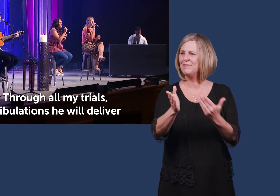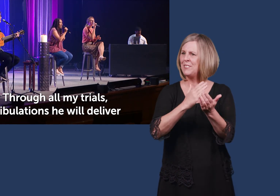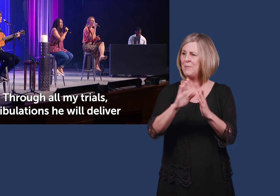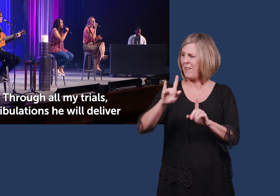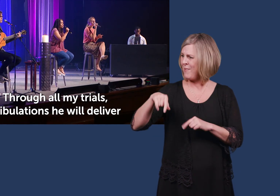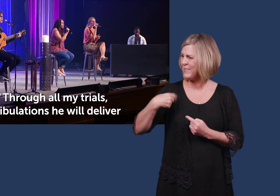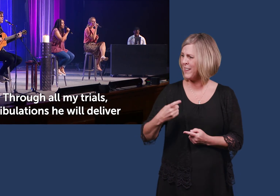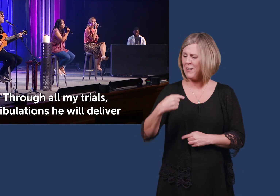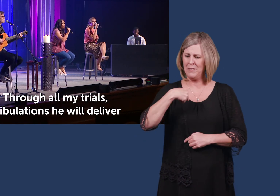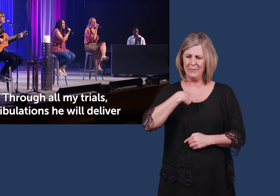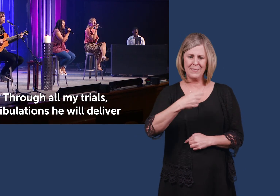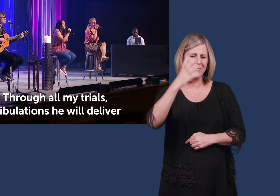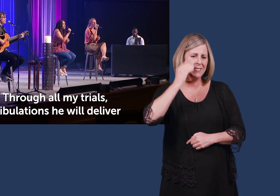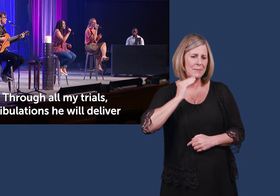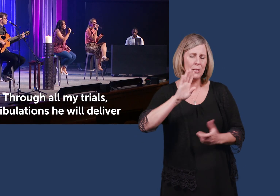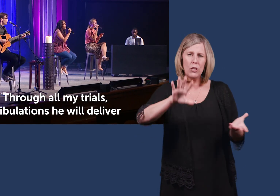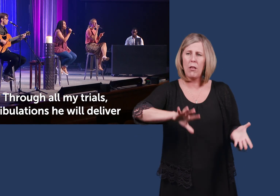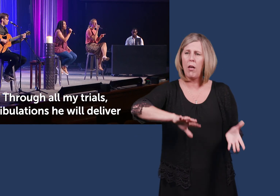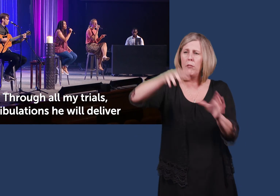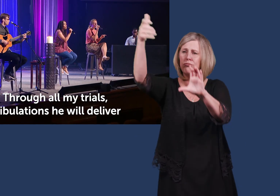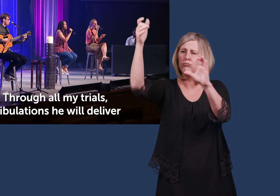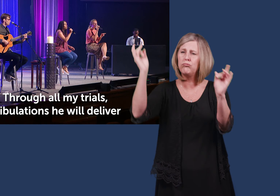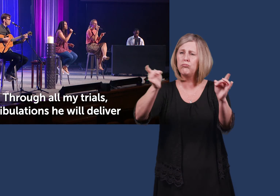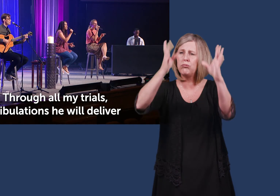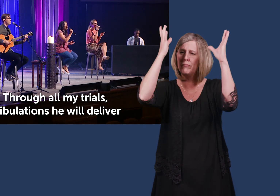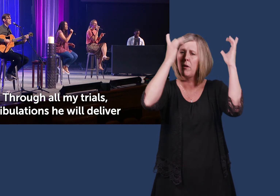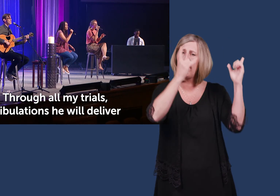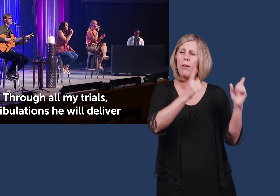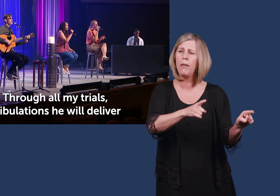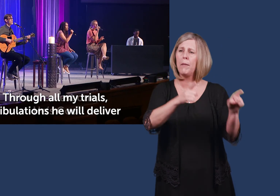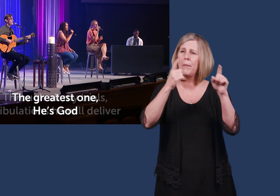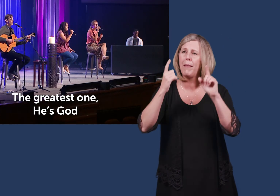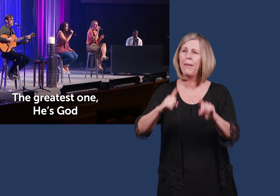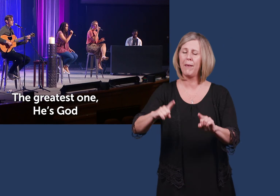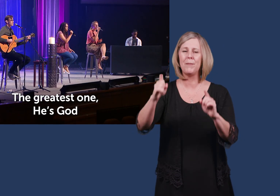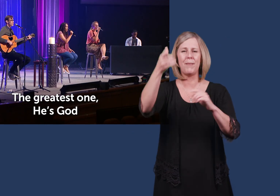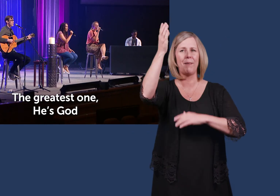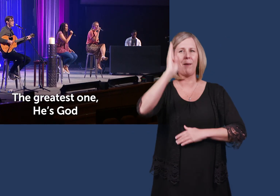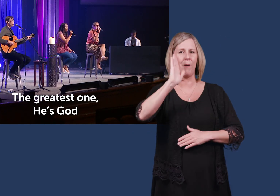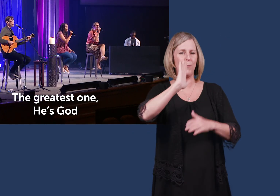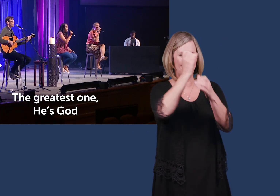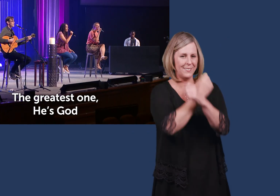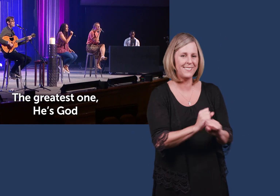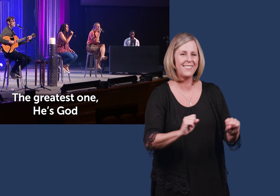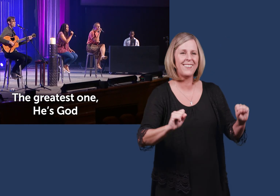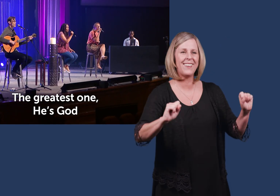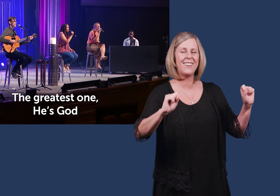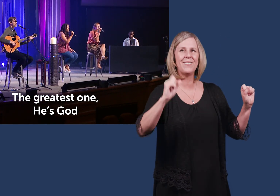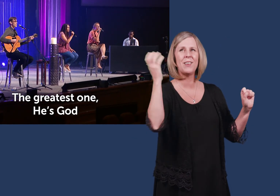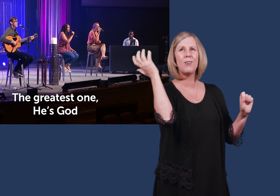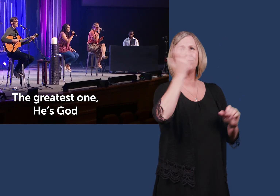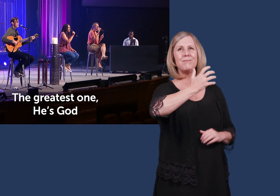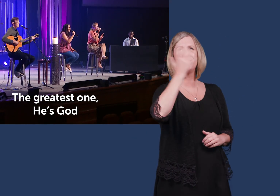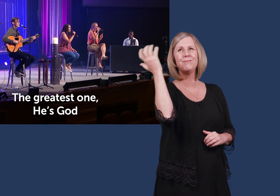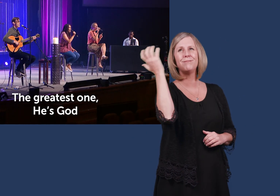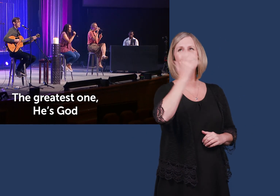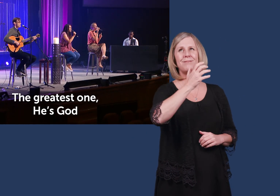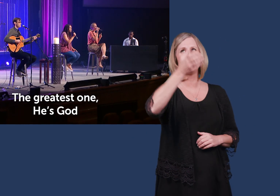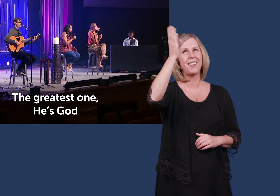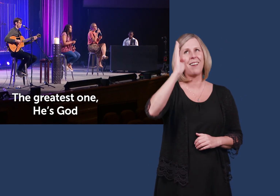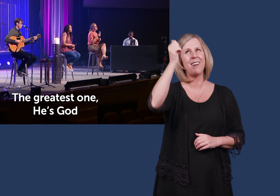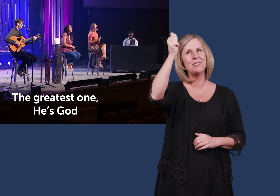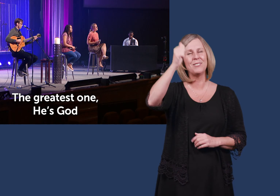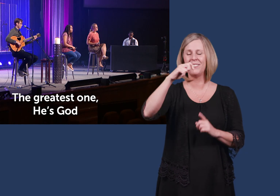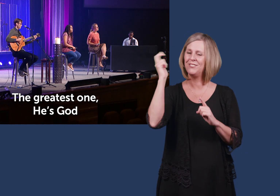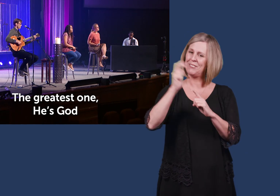my trials, tribulations, he will deliver. The greatest one, he's God.